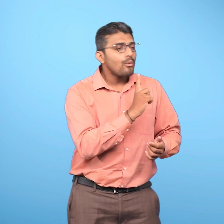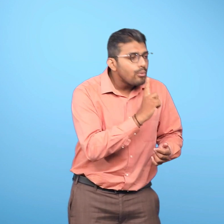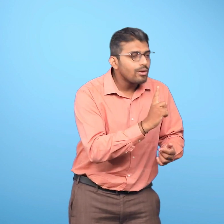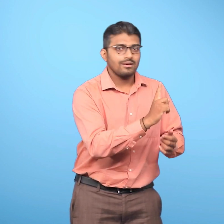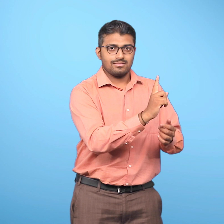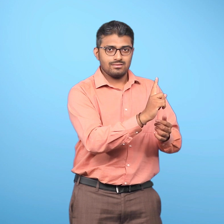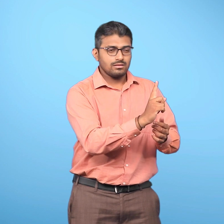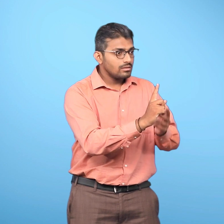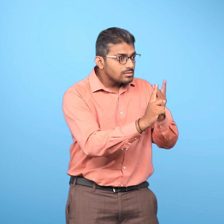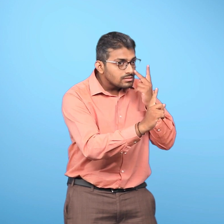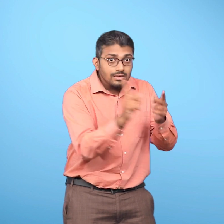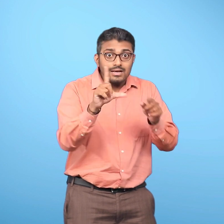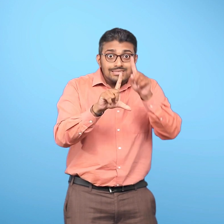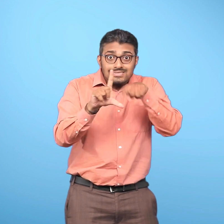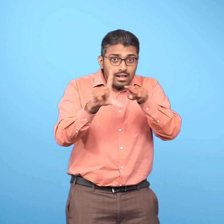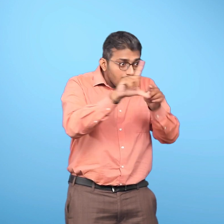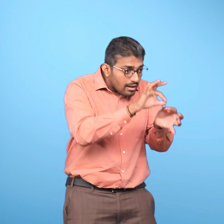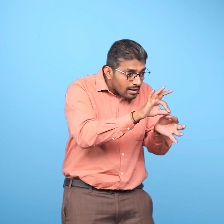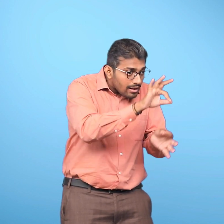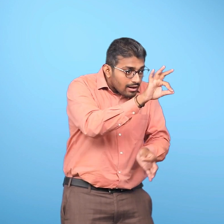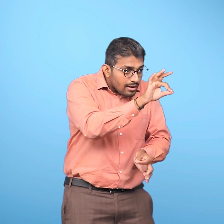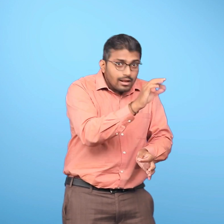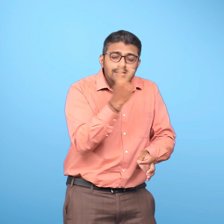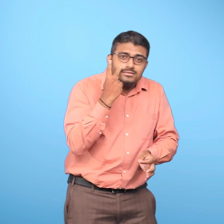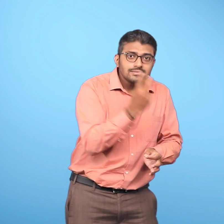Now blow out the candle and measure its length again.